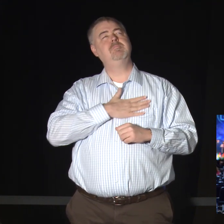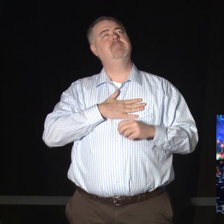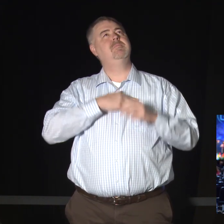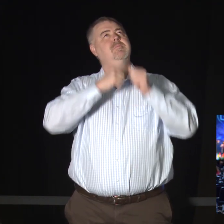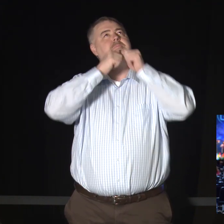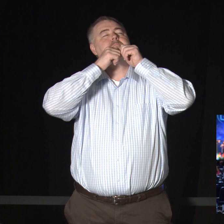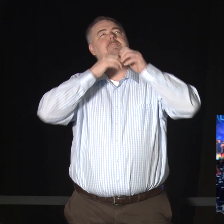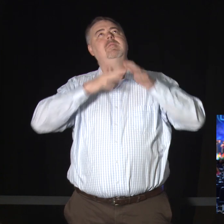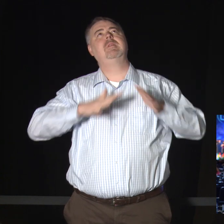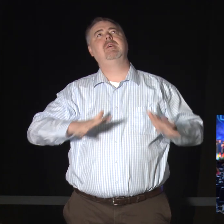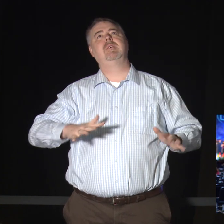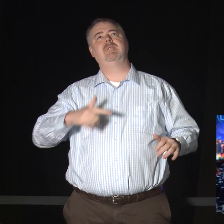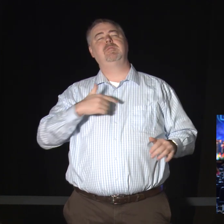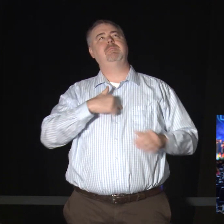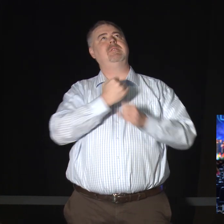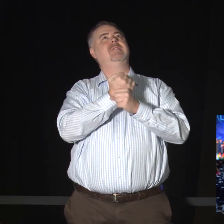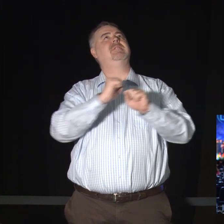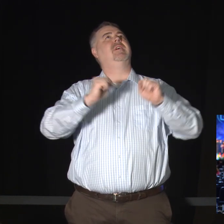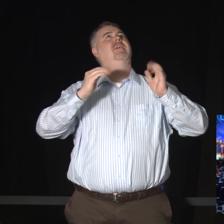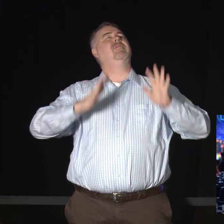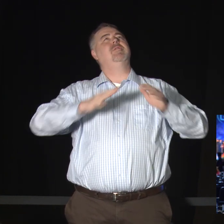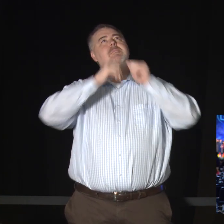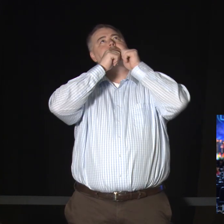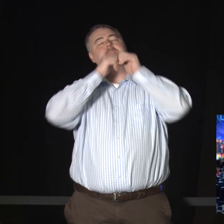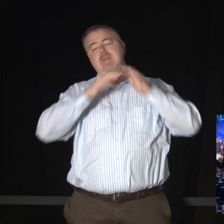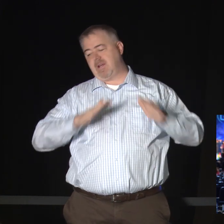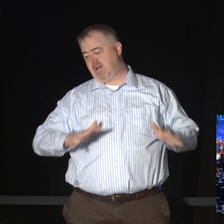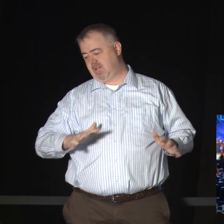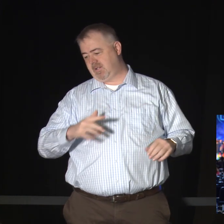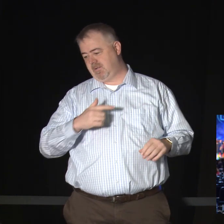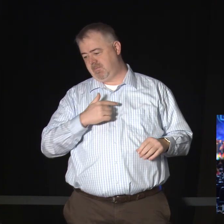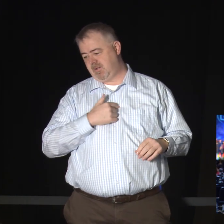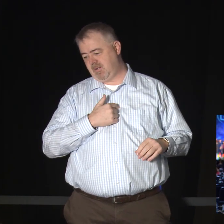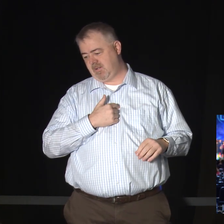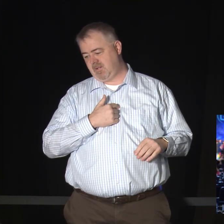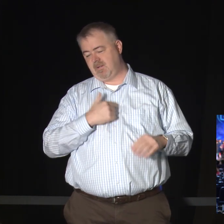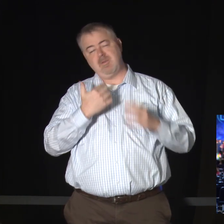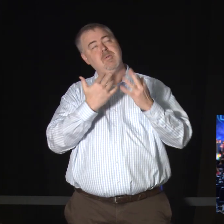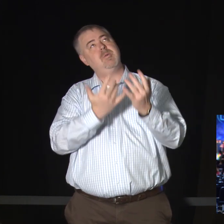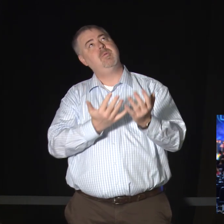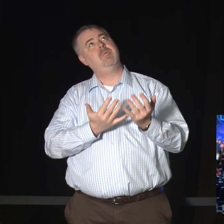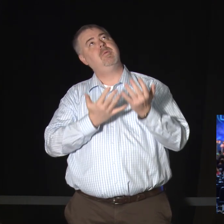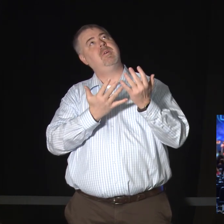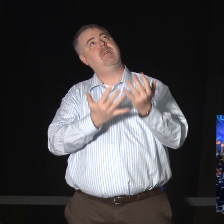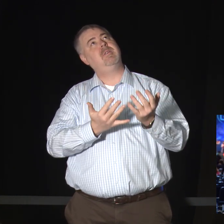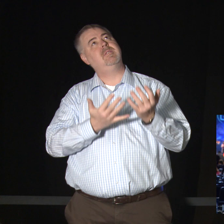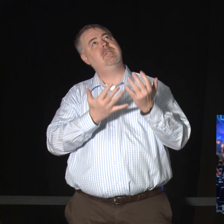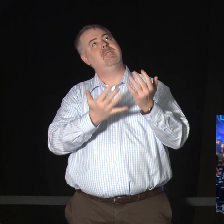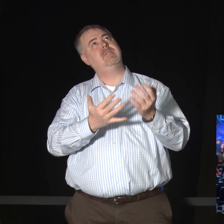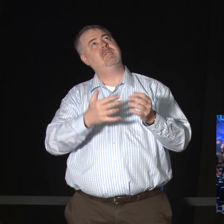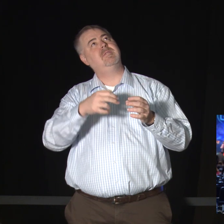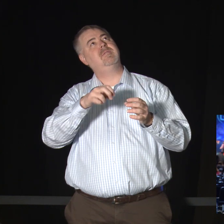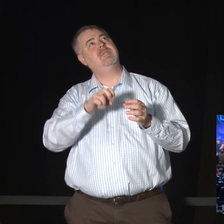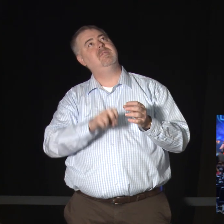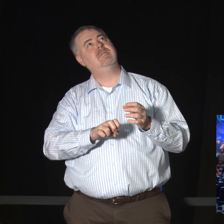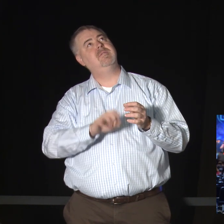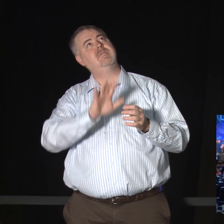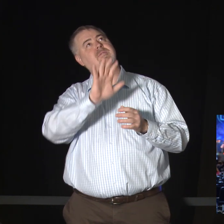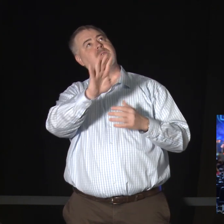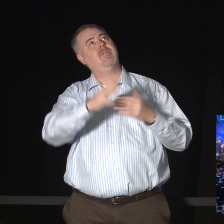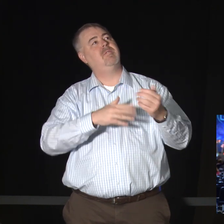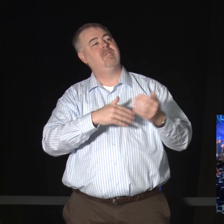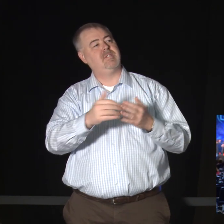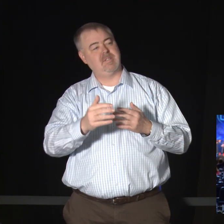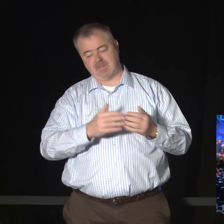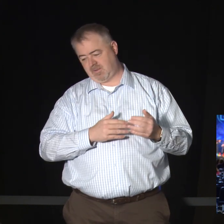you've enjoyed watching GYC as 3Ben has brought that to you, please send us a little email, maybe drop a little line to us. It's always encouraging to hear from you.